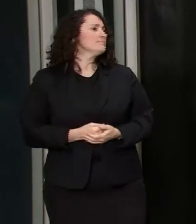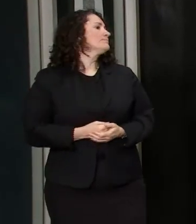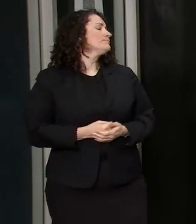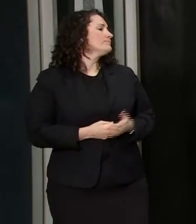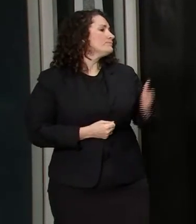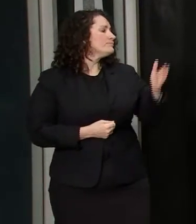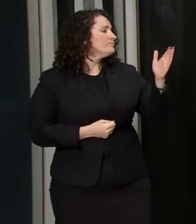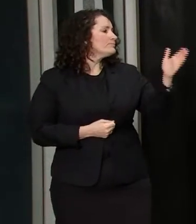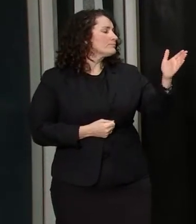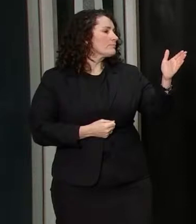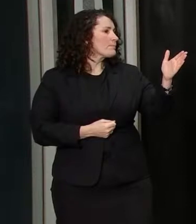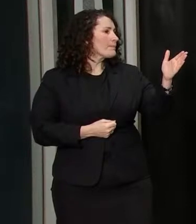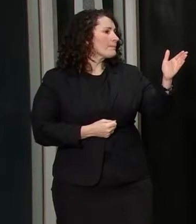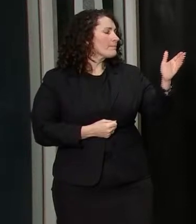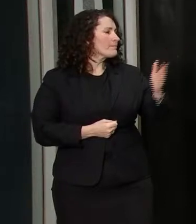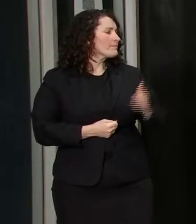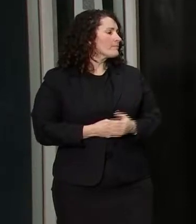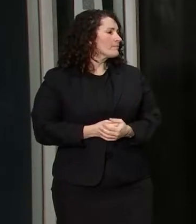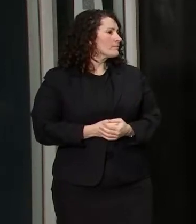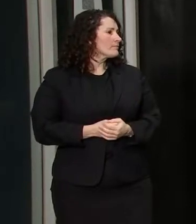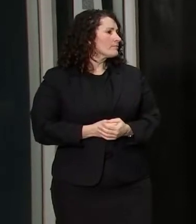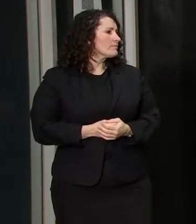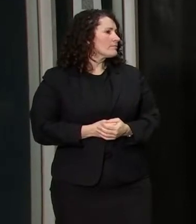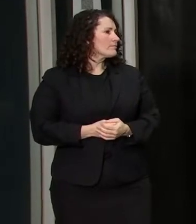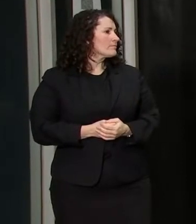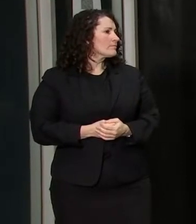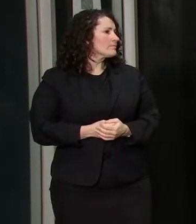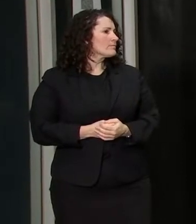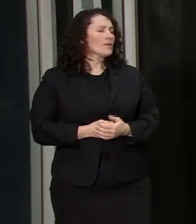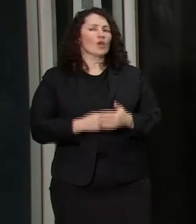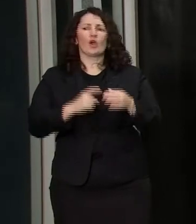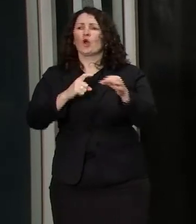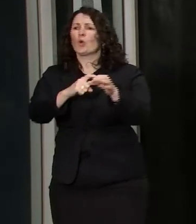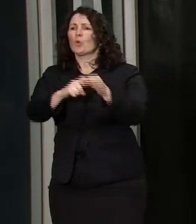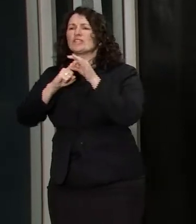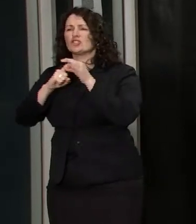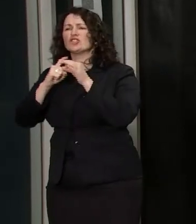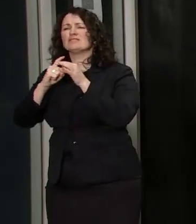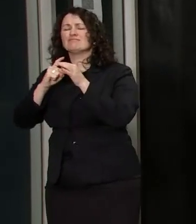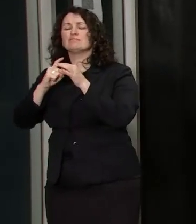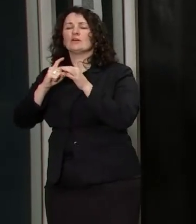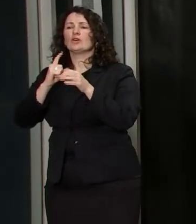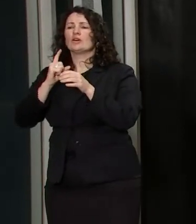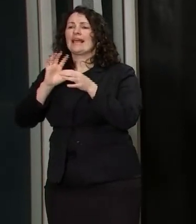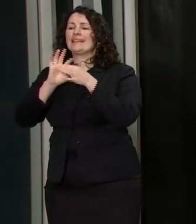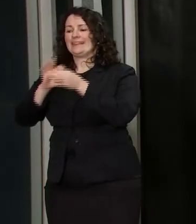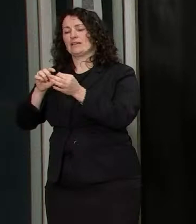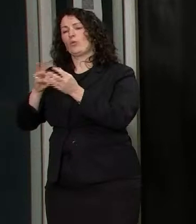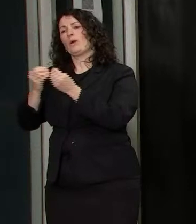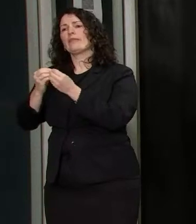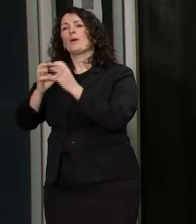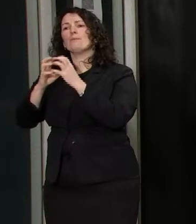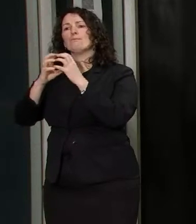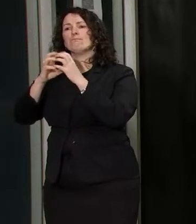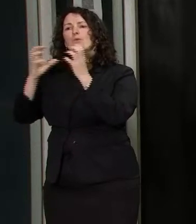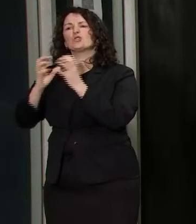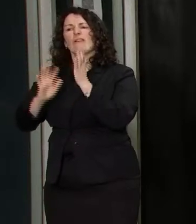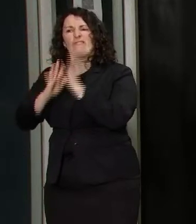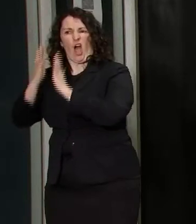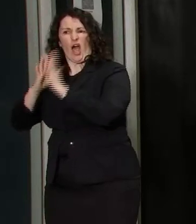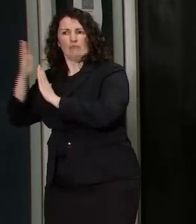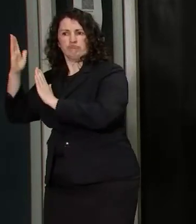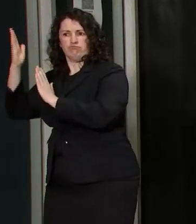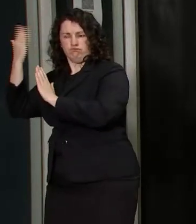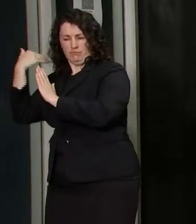that Victoria would probably utilise the ADF more when it comes to emergencies, particularly after what happened in Gippsland. Have you